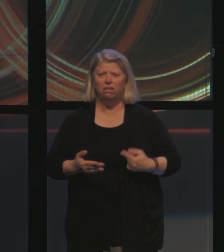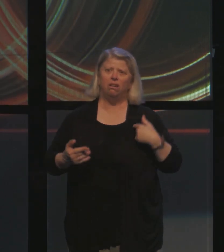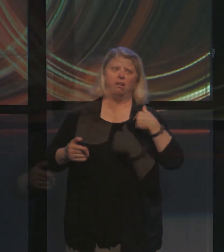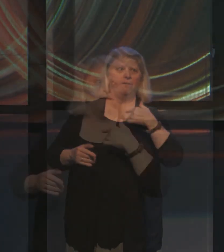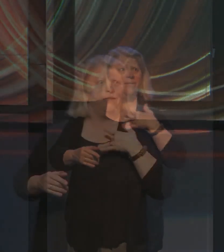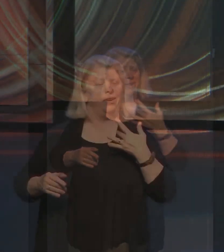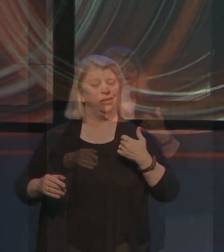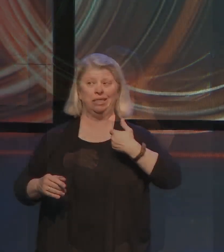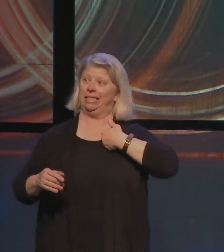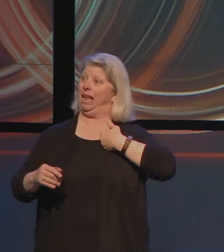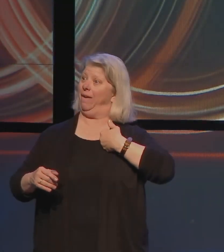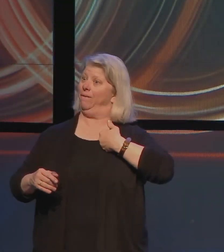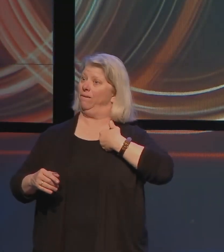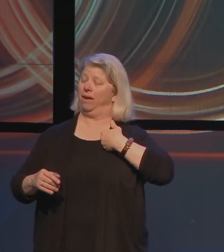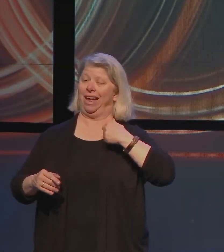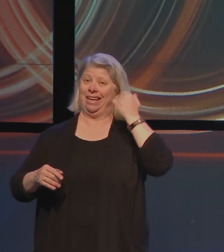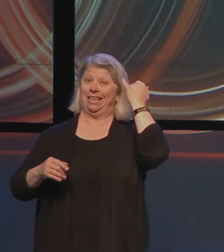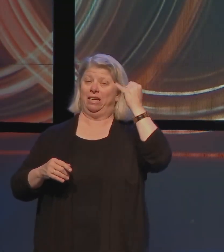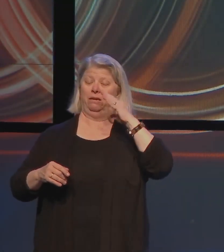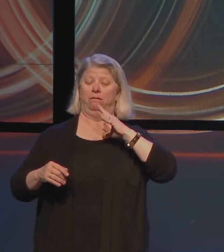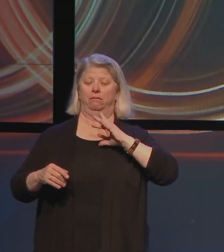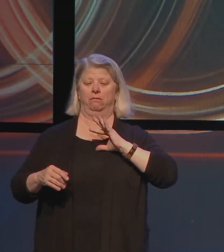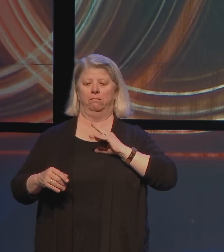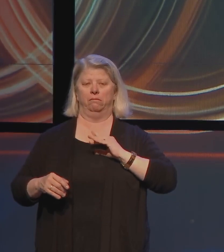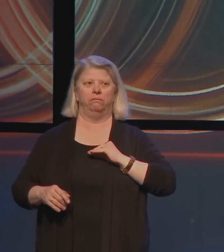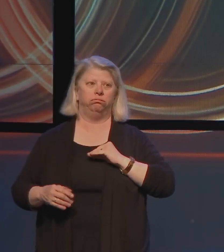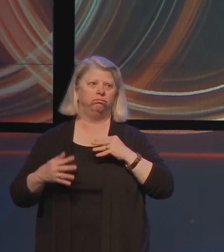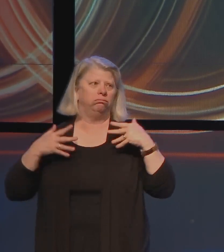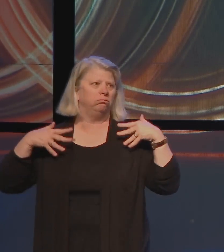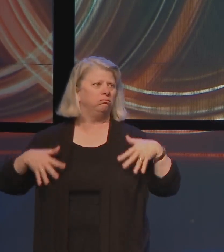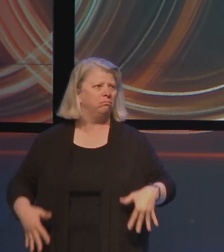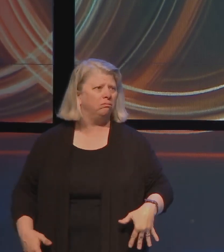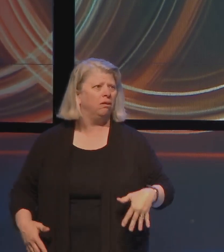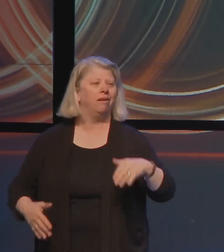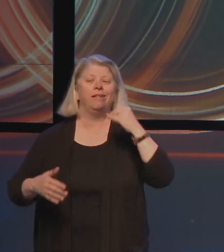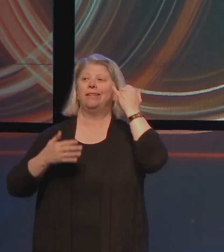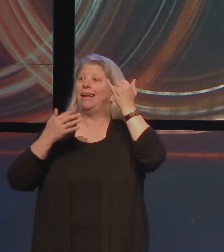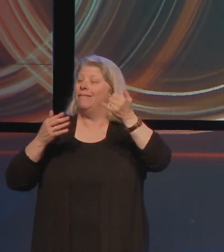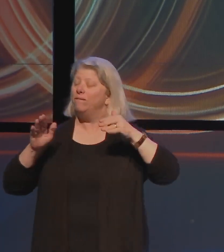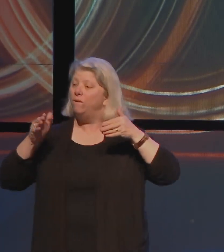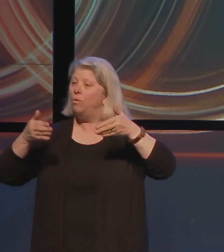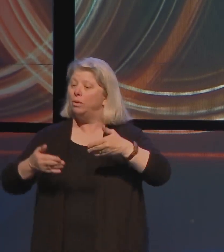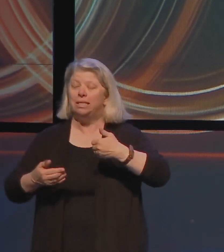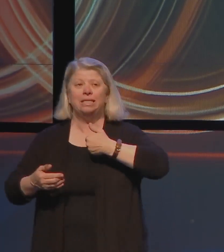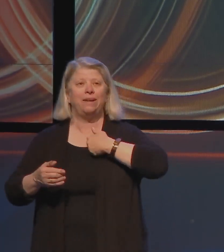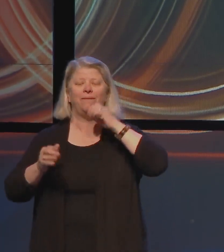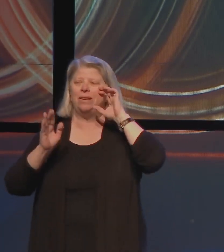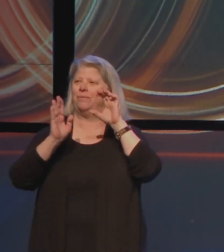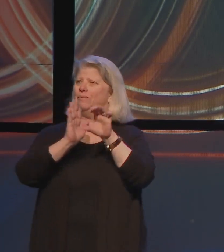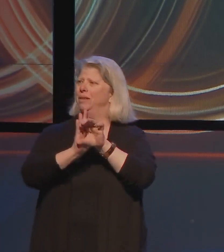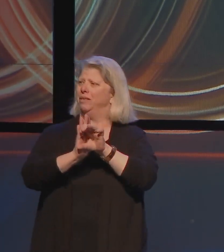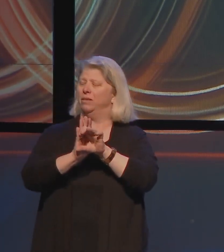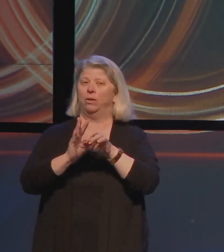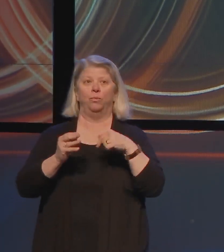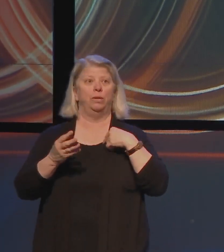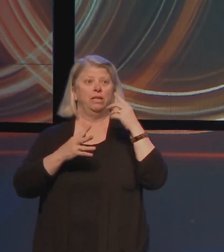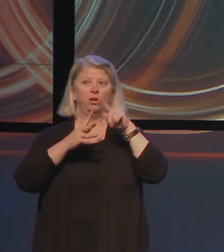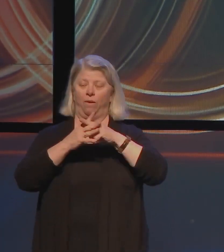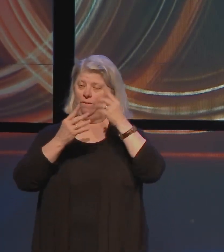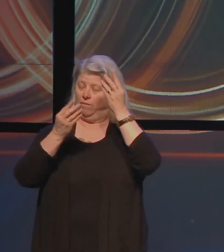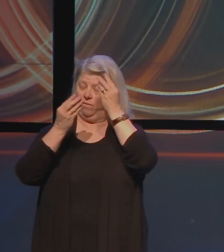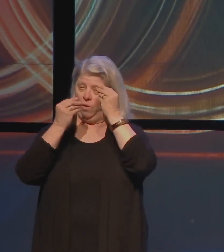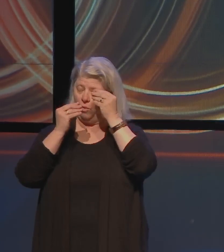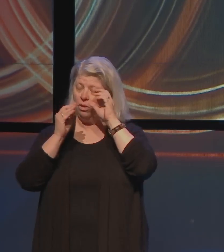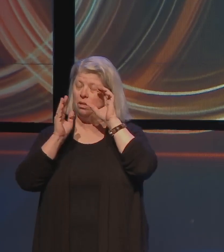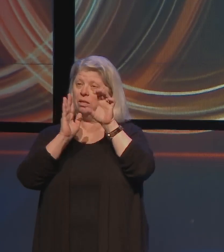own sense of self and identity, like, tanks. And again, these things just end up focusing on self-image. And that, when we start to focus on our